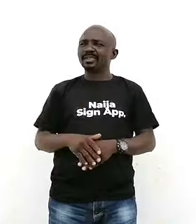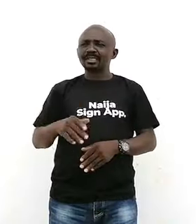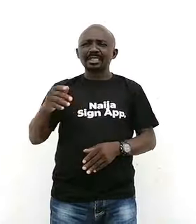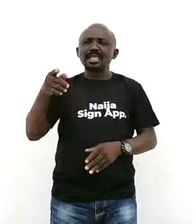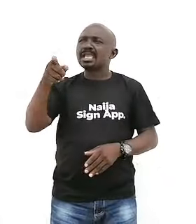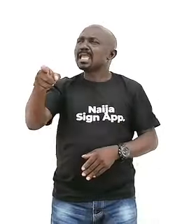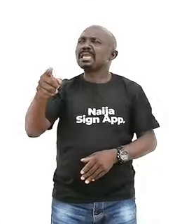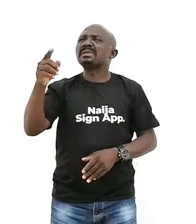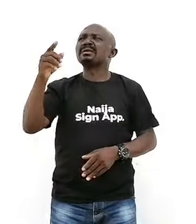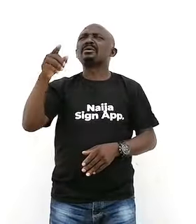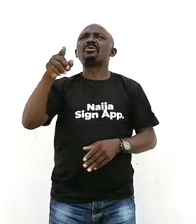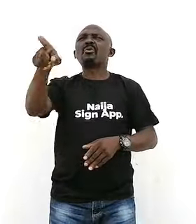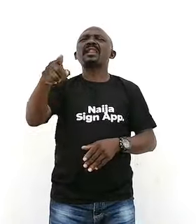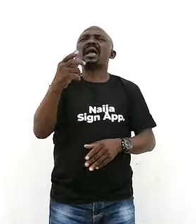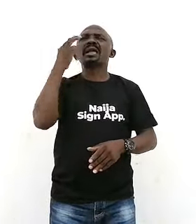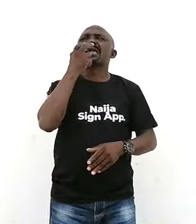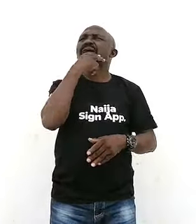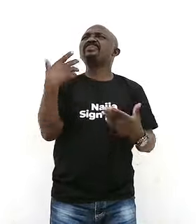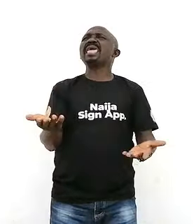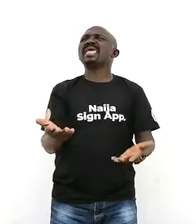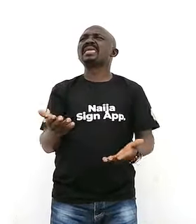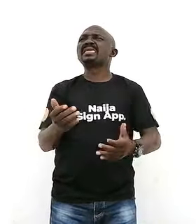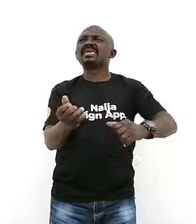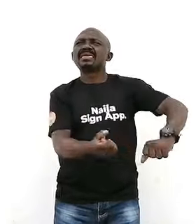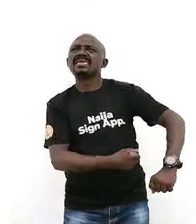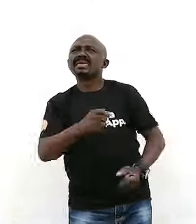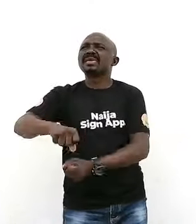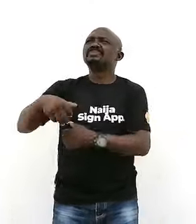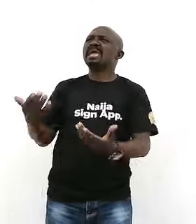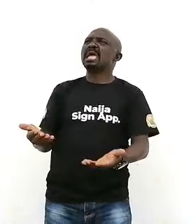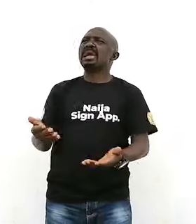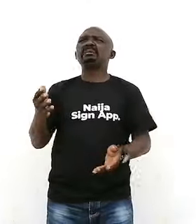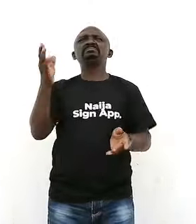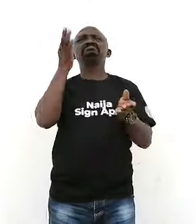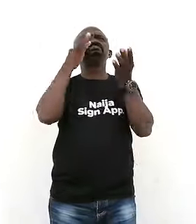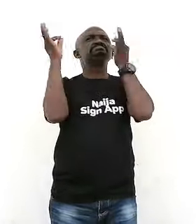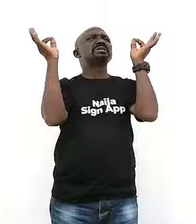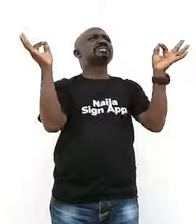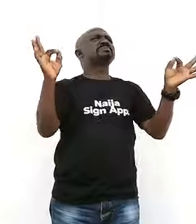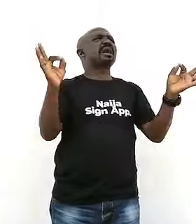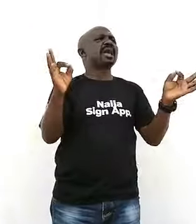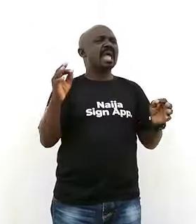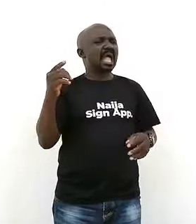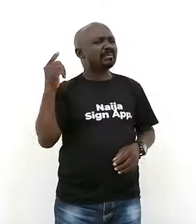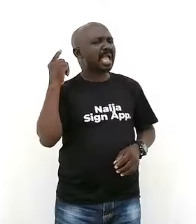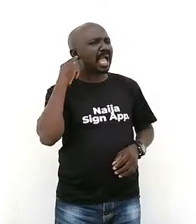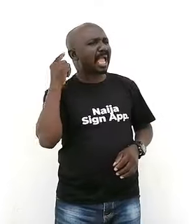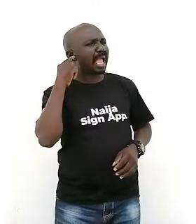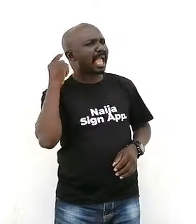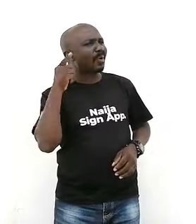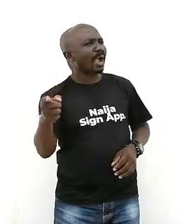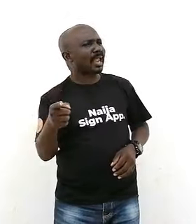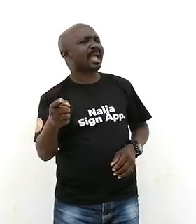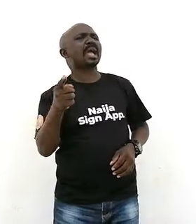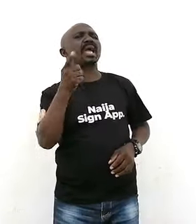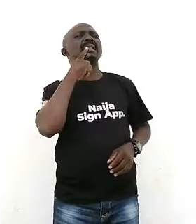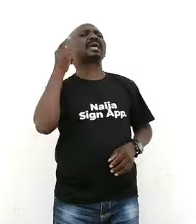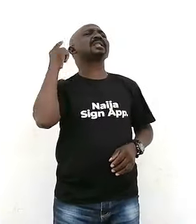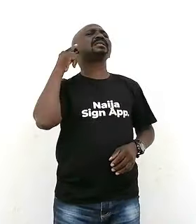each different tongue, and seeing it as something that brings them together rather than something that sets them apart. One thing that was well